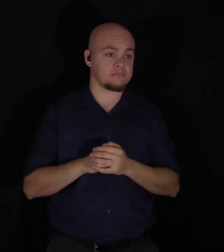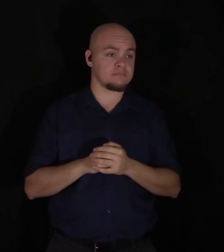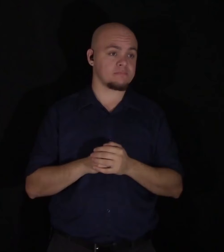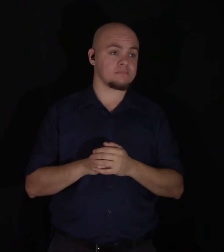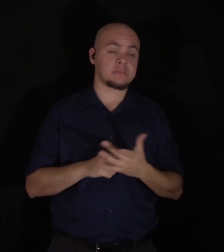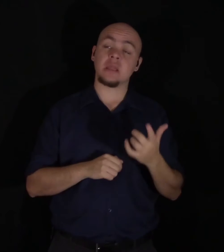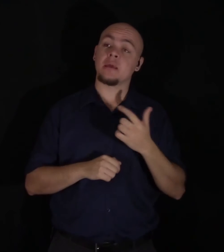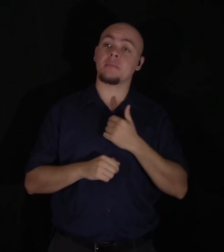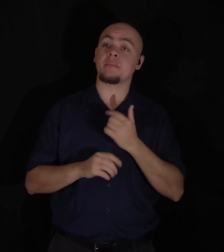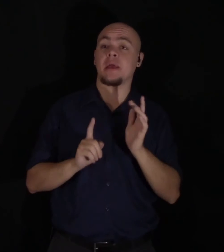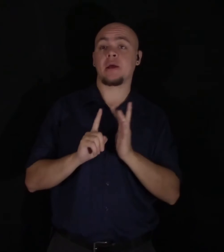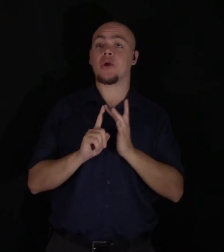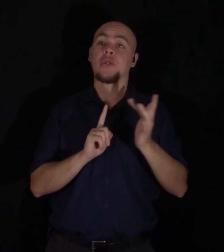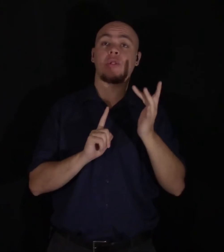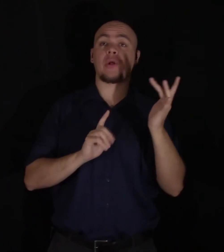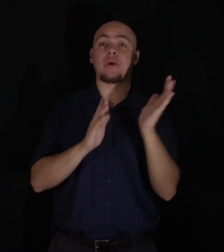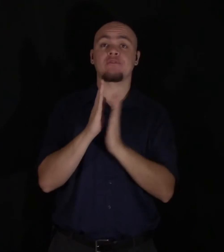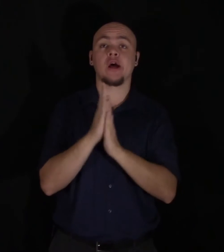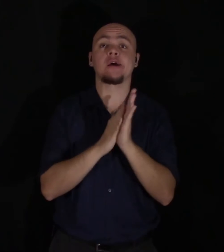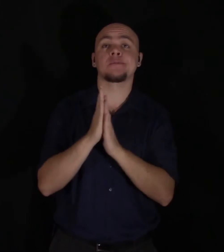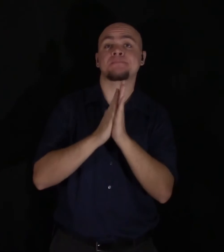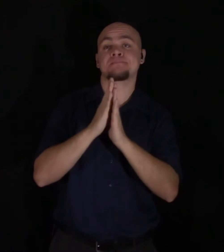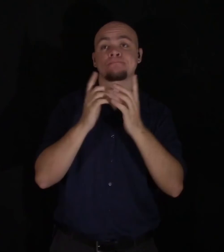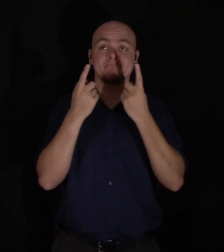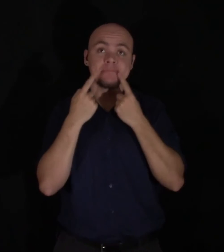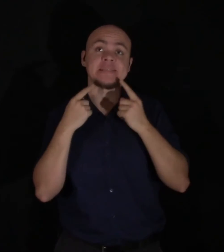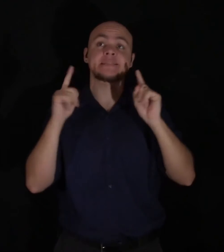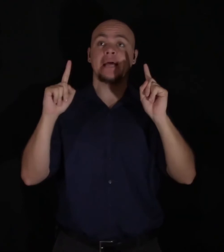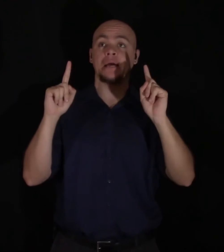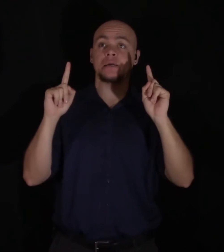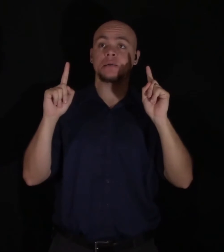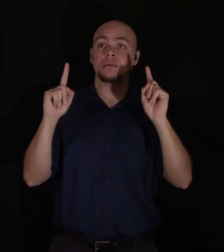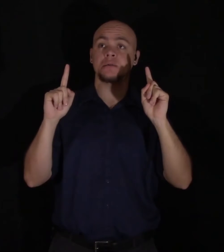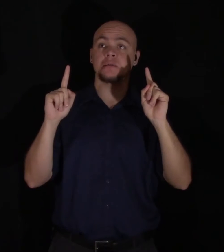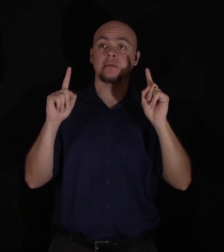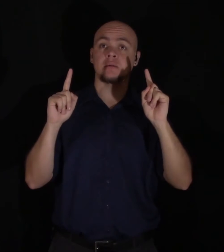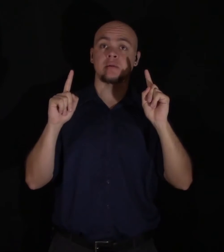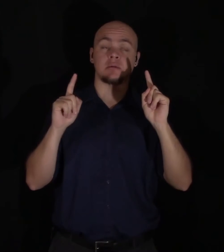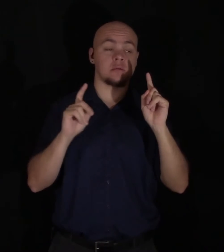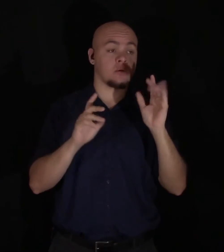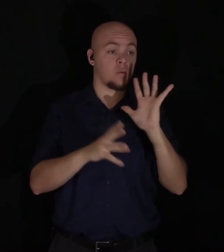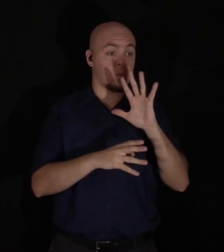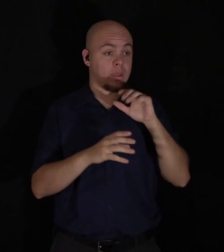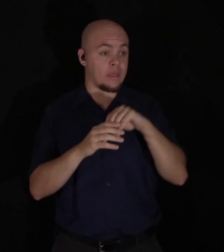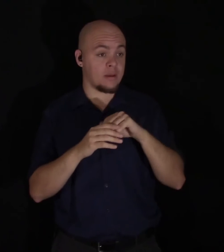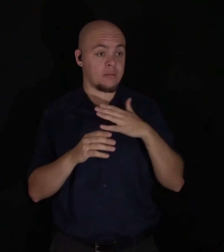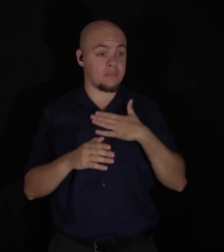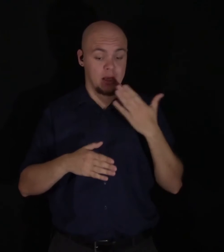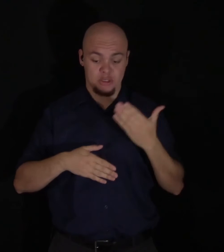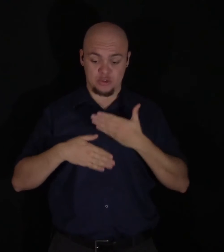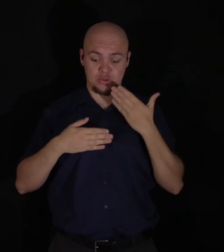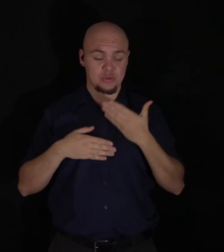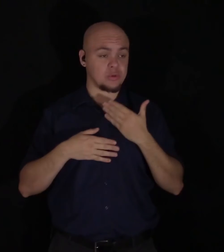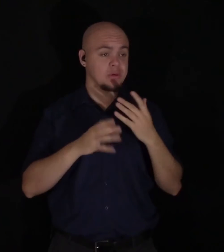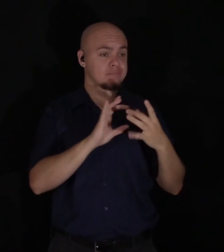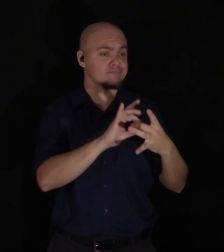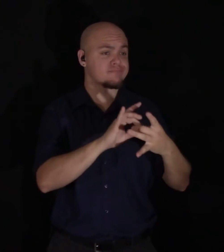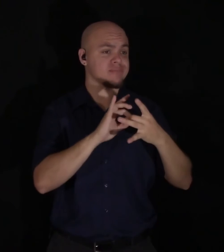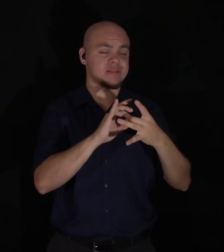with enthusiasm for success, there will be none to participate my joy. If I am